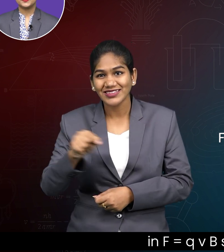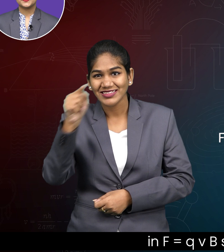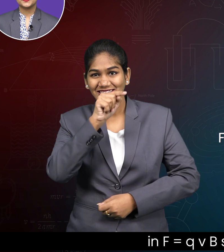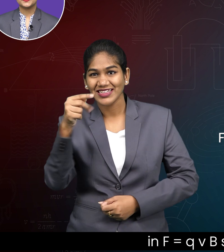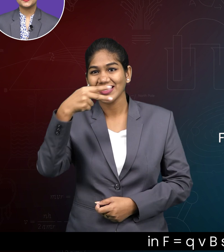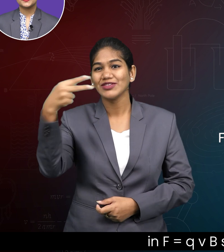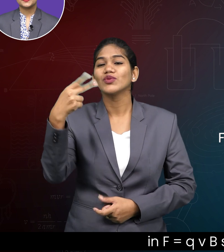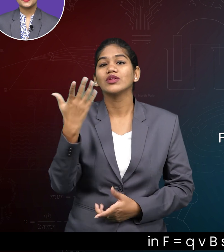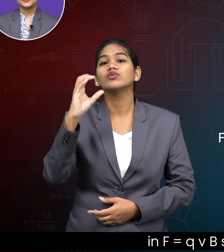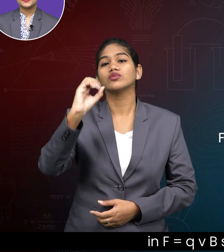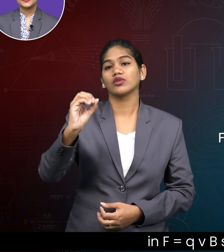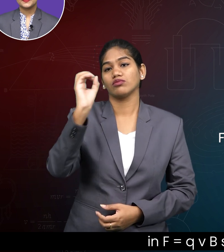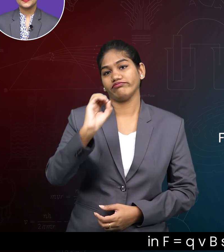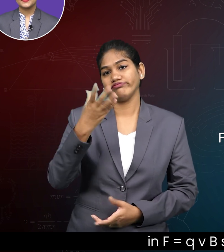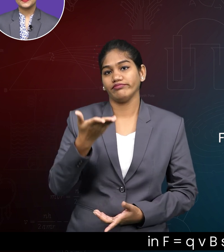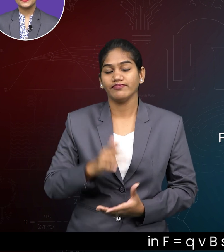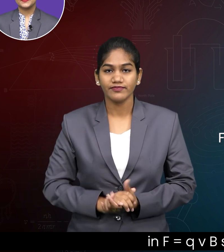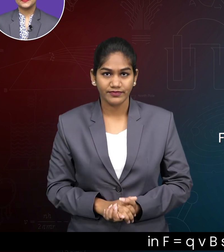0.